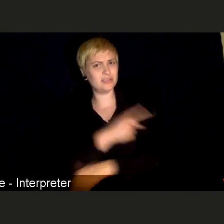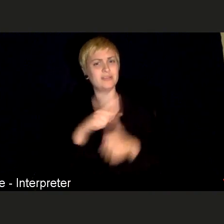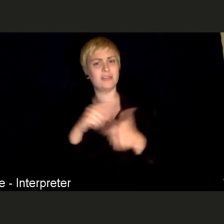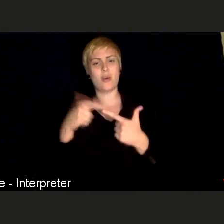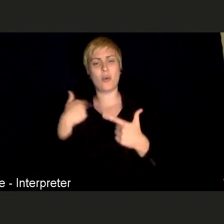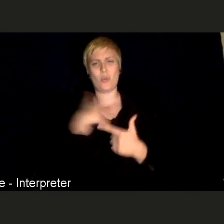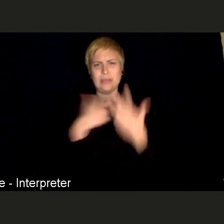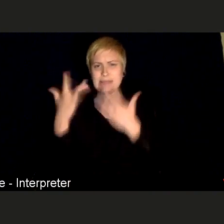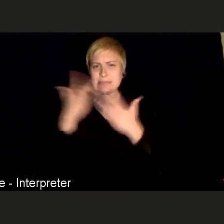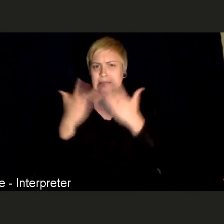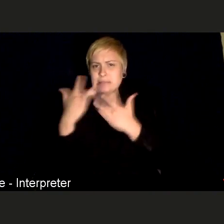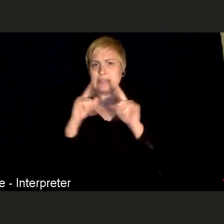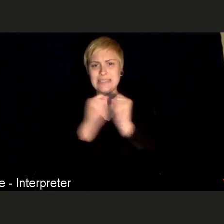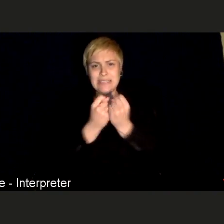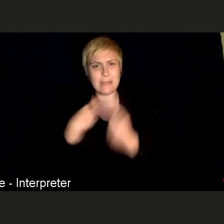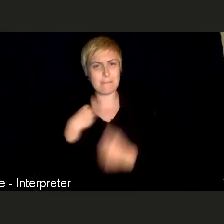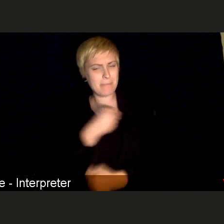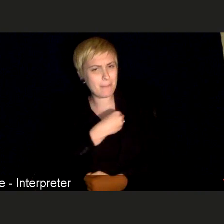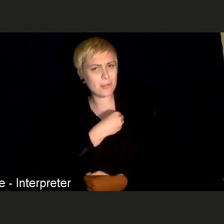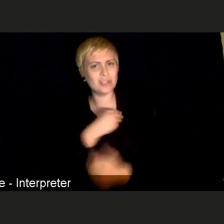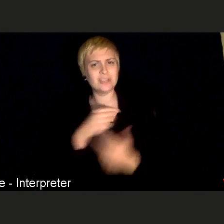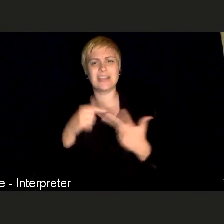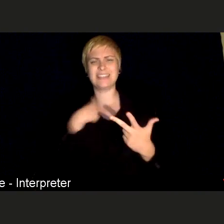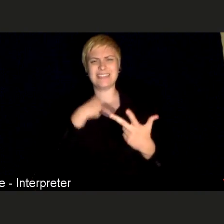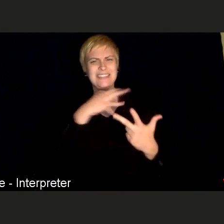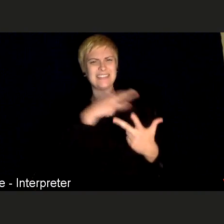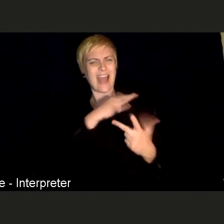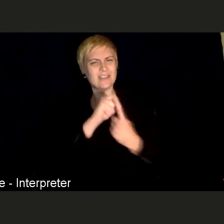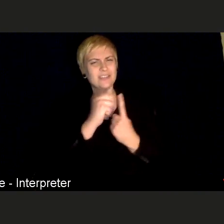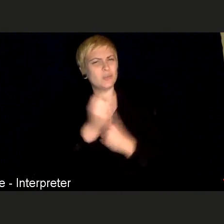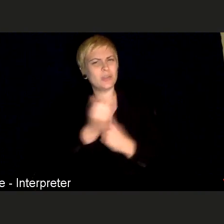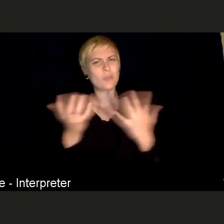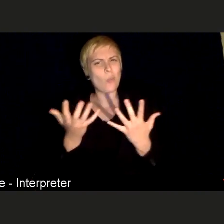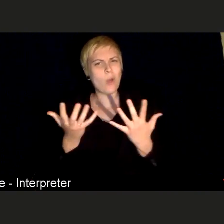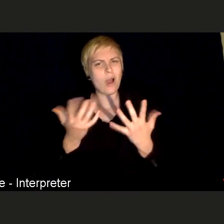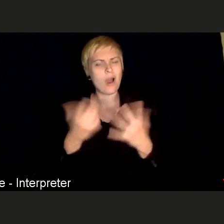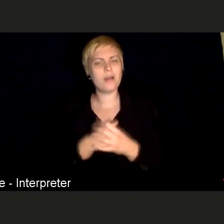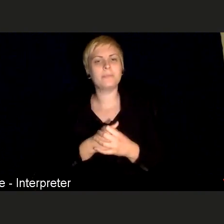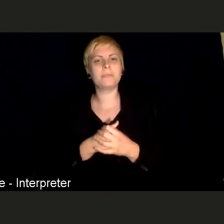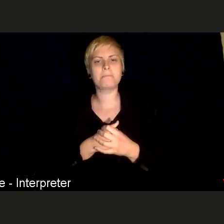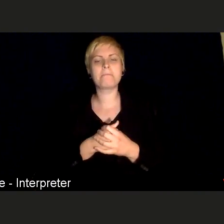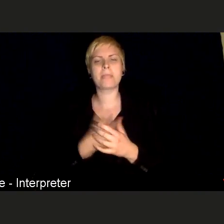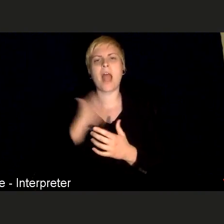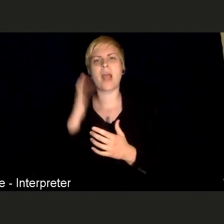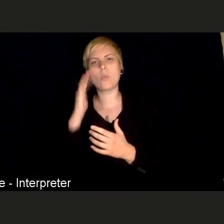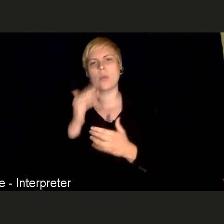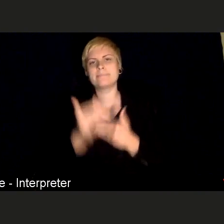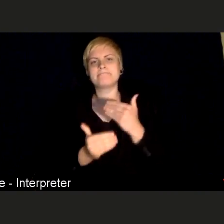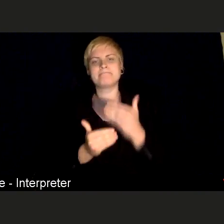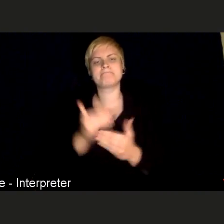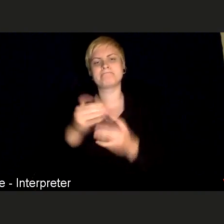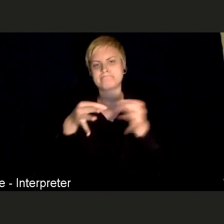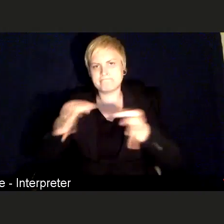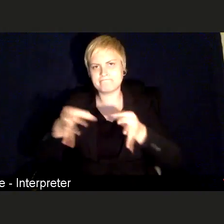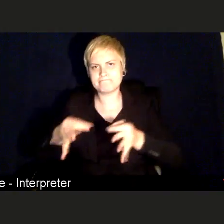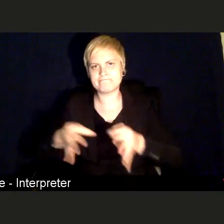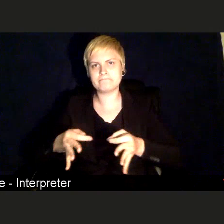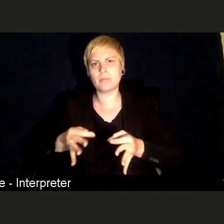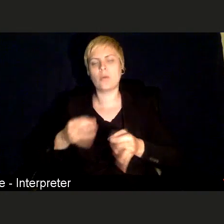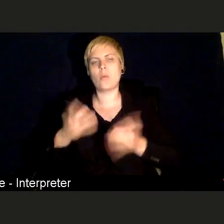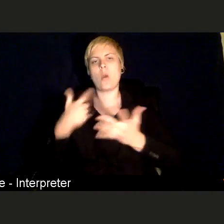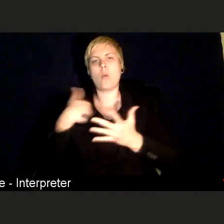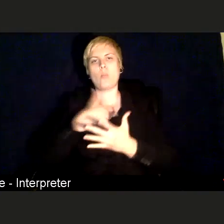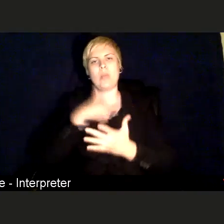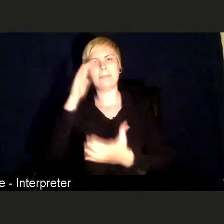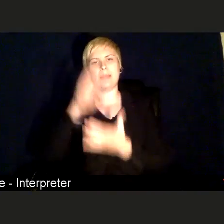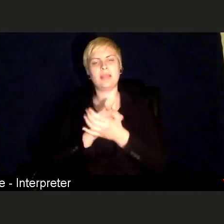members? What's our staffing situation like? Let me sort of walk you through what we believe is, I think,